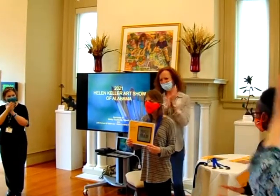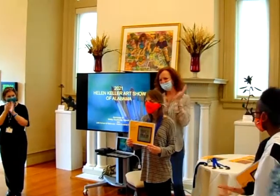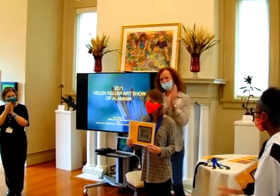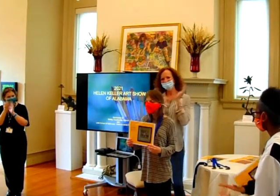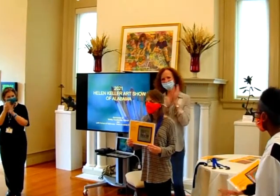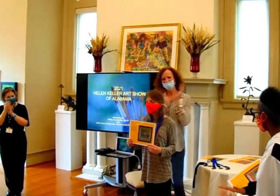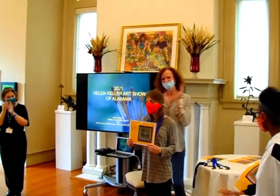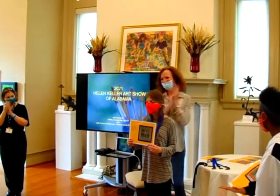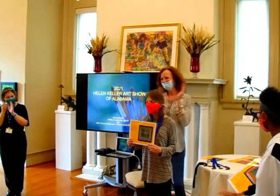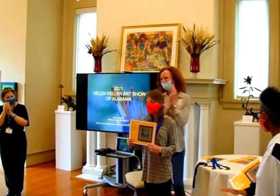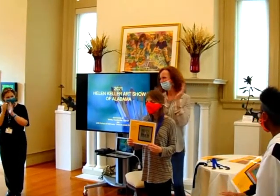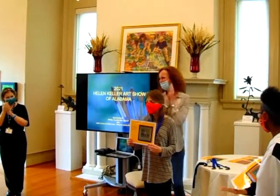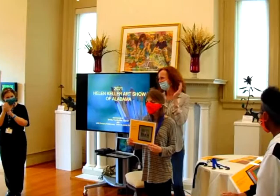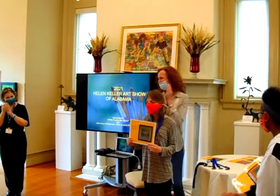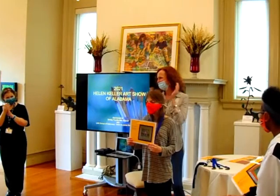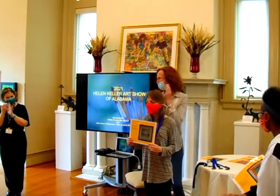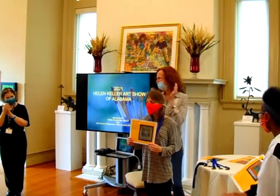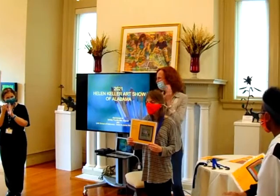Congratulations.